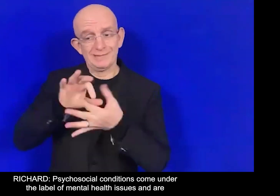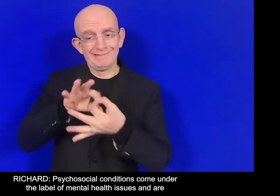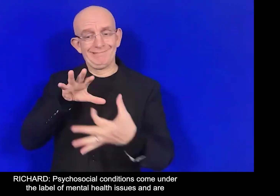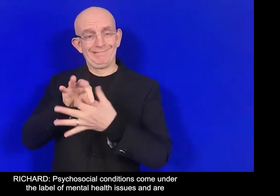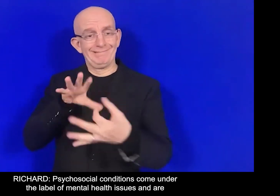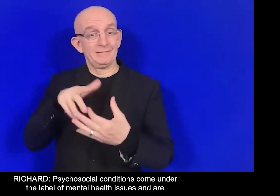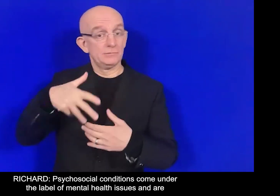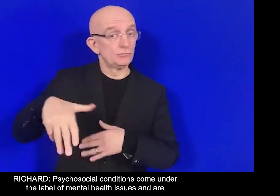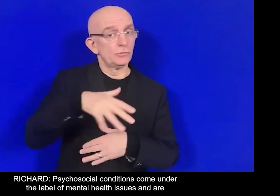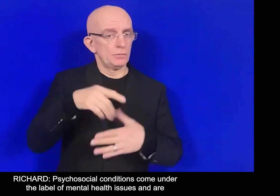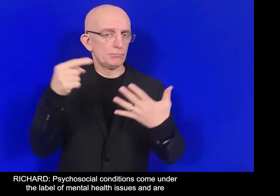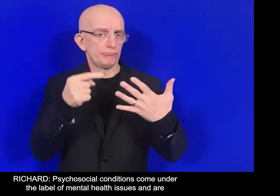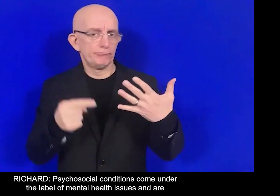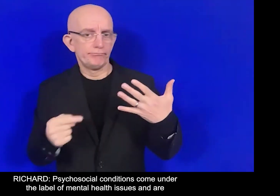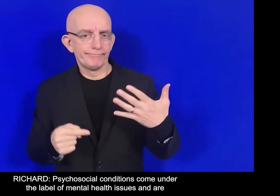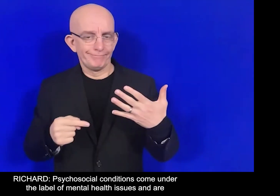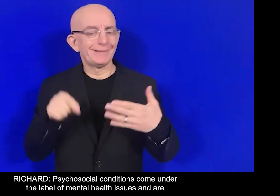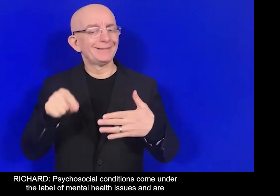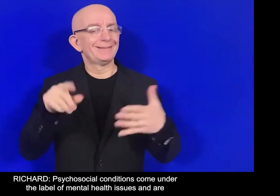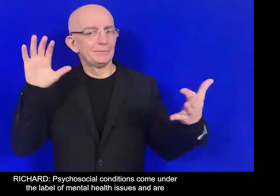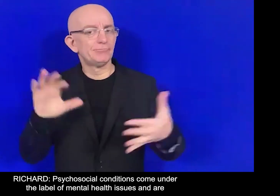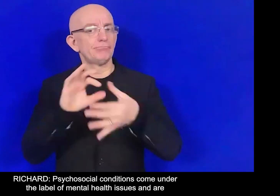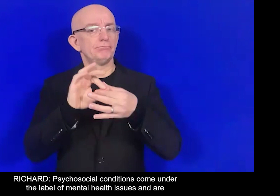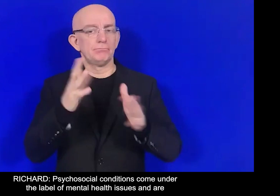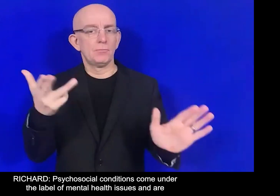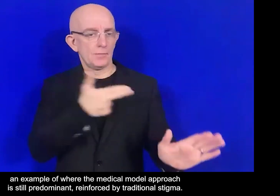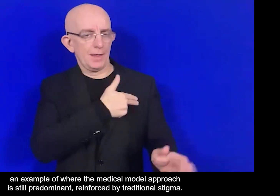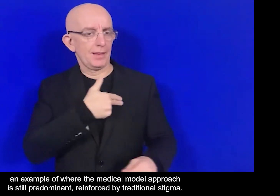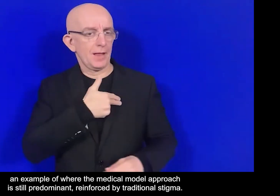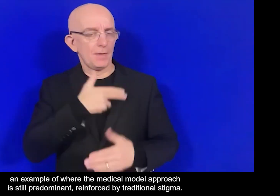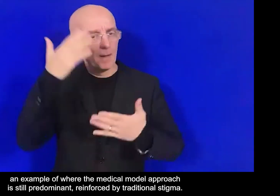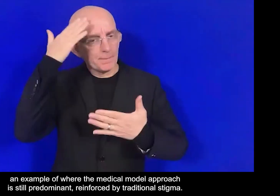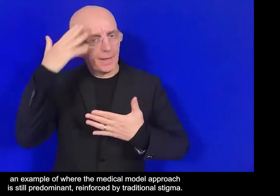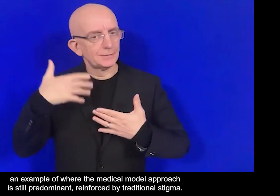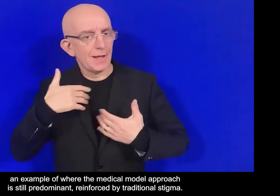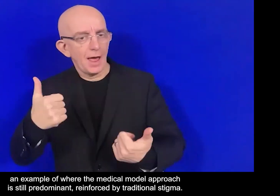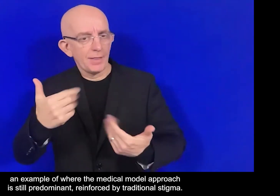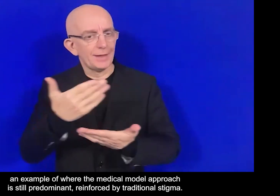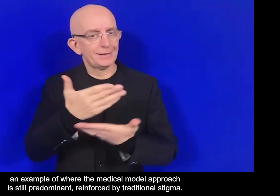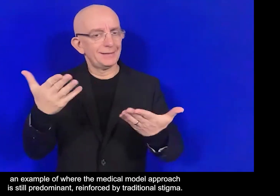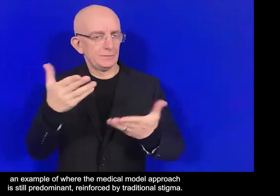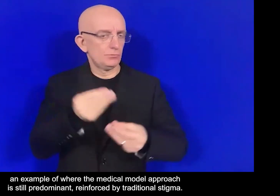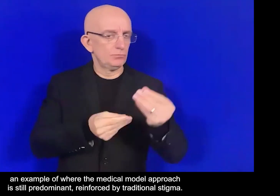Psychosocial conditions come under the label of mental health issues and are an example of where the medical model approach is